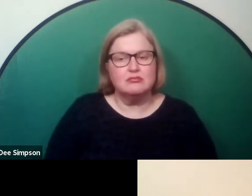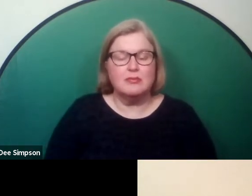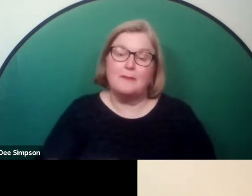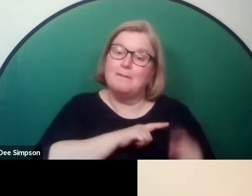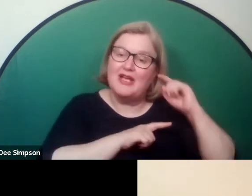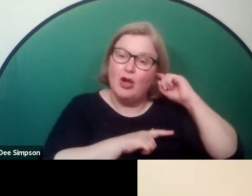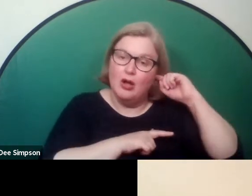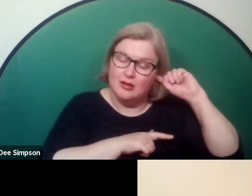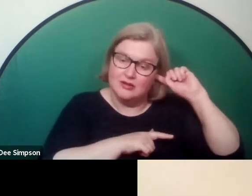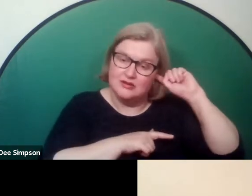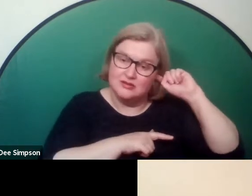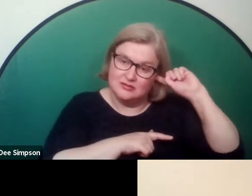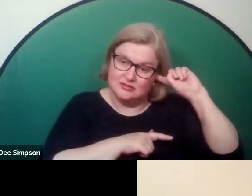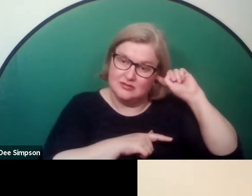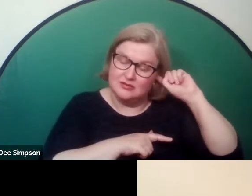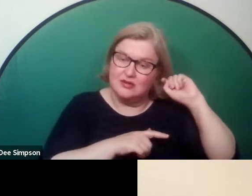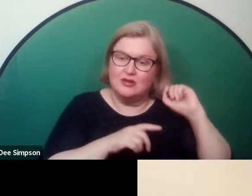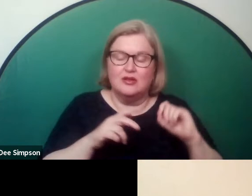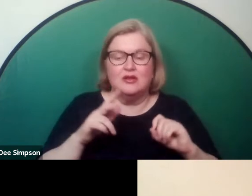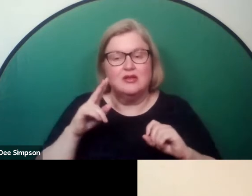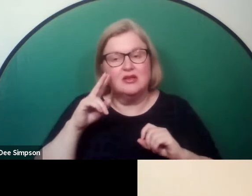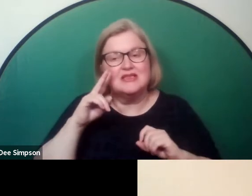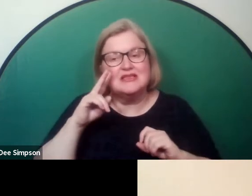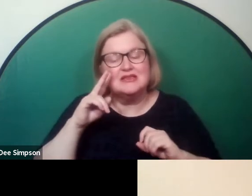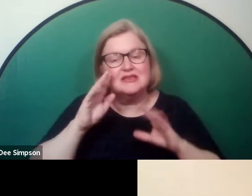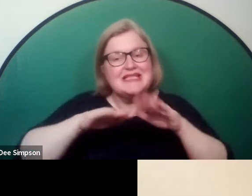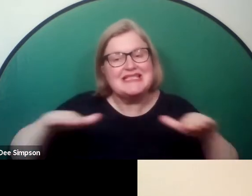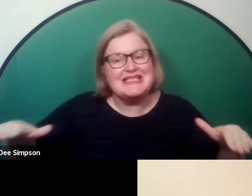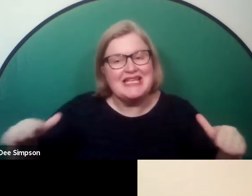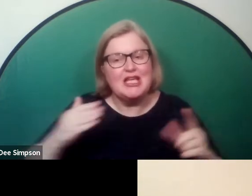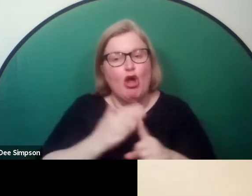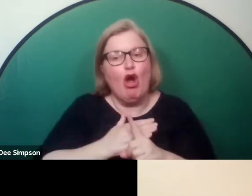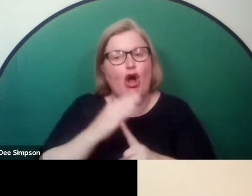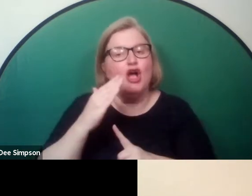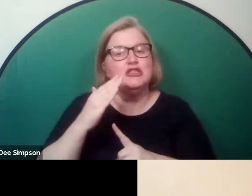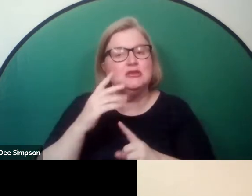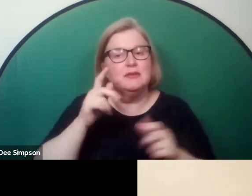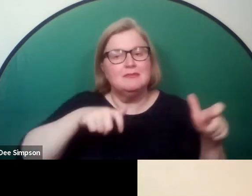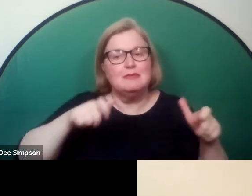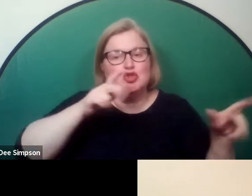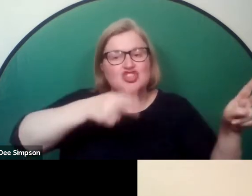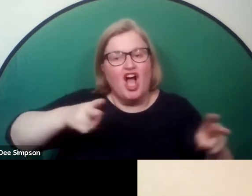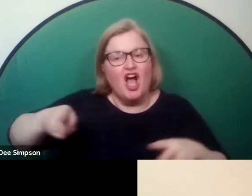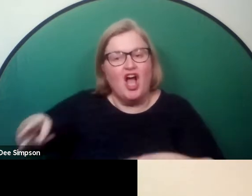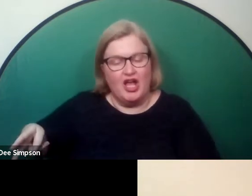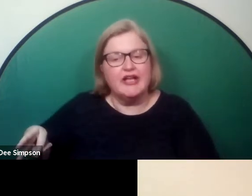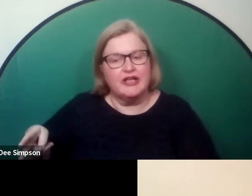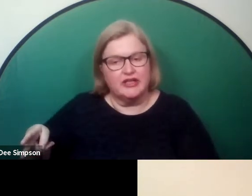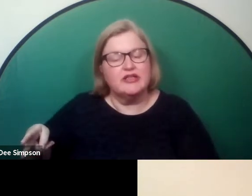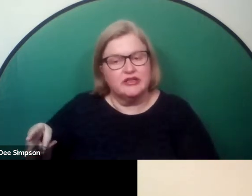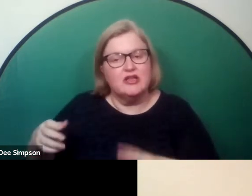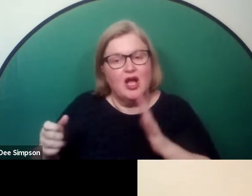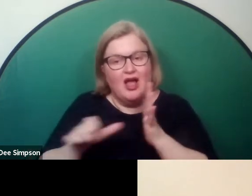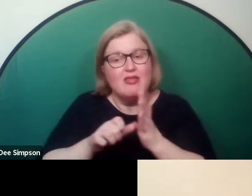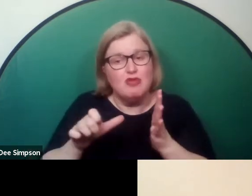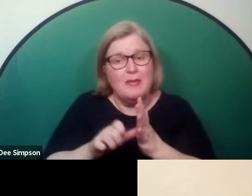of the sea that are getting hot, they are dying in many parts of the planet. That is another